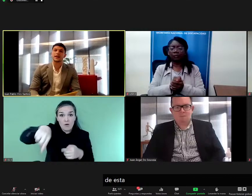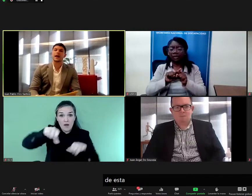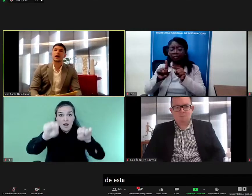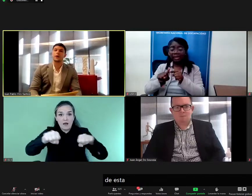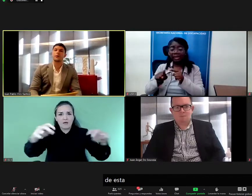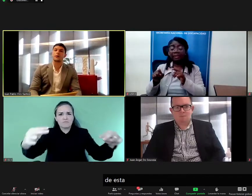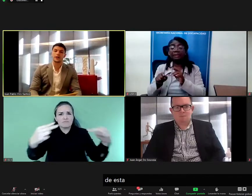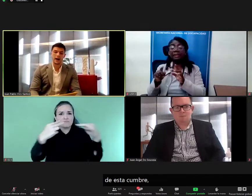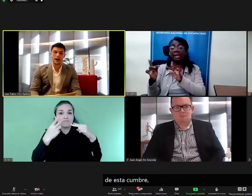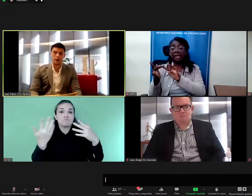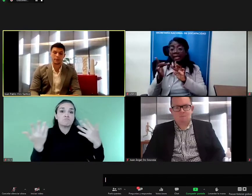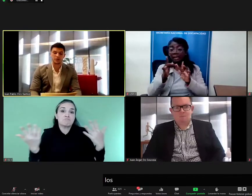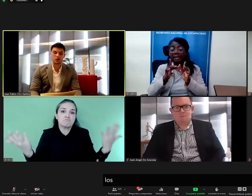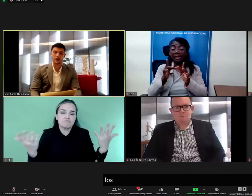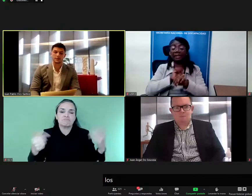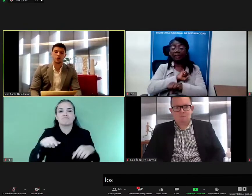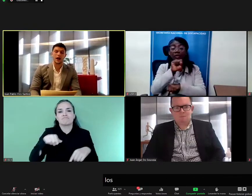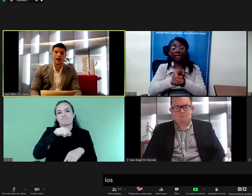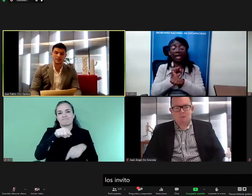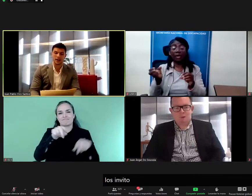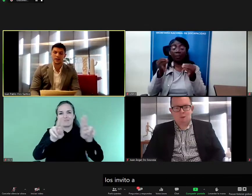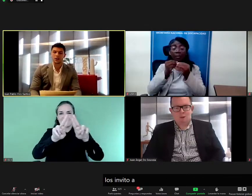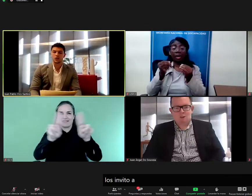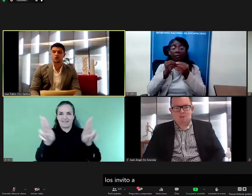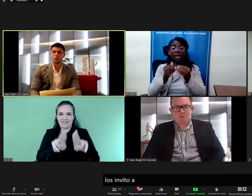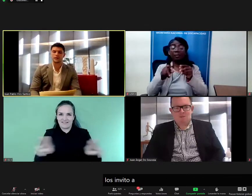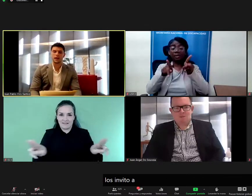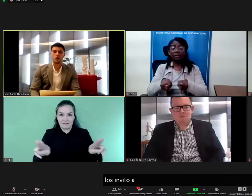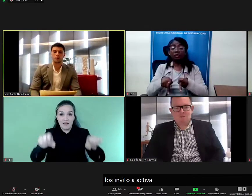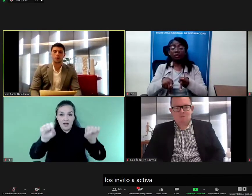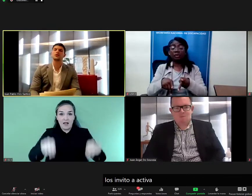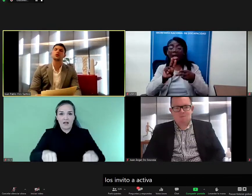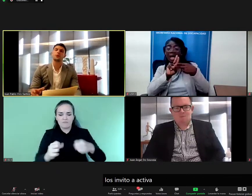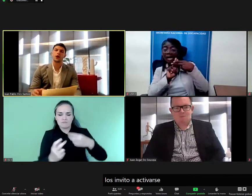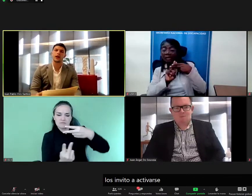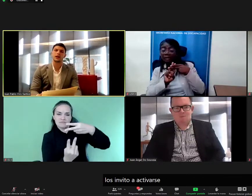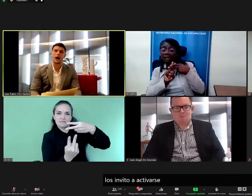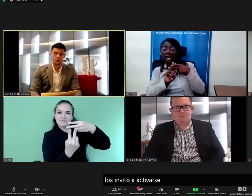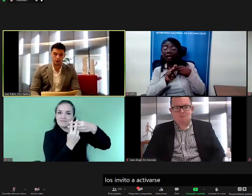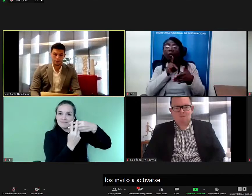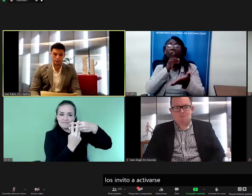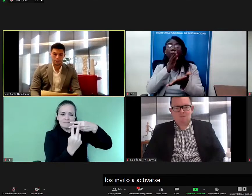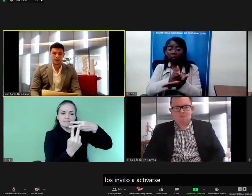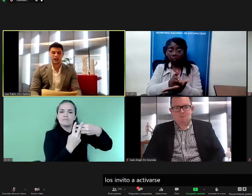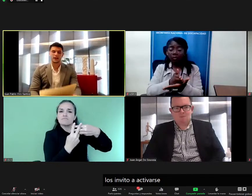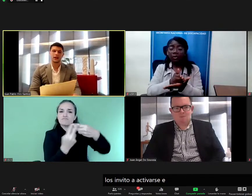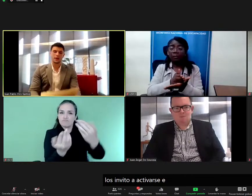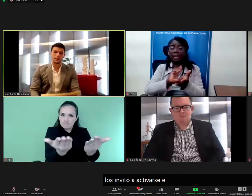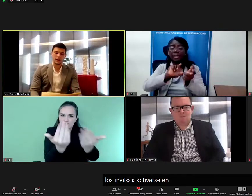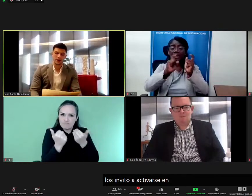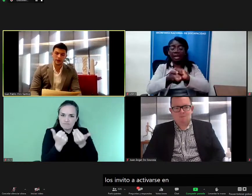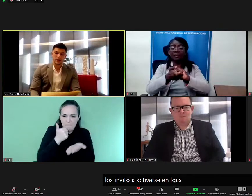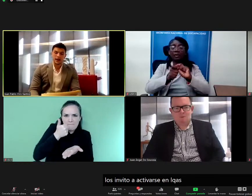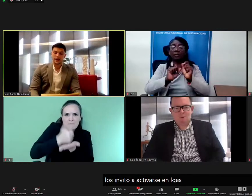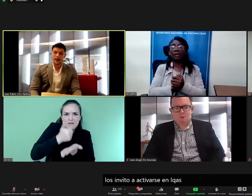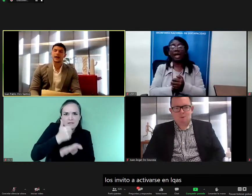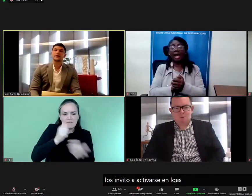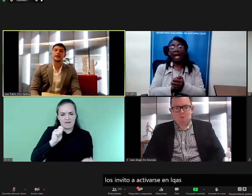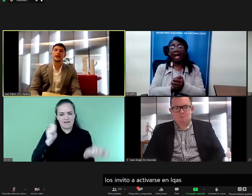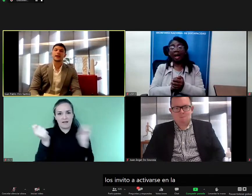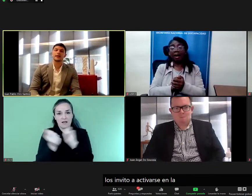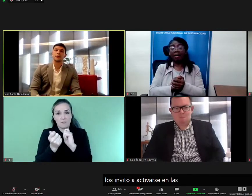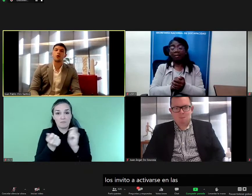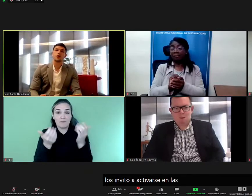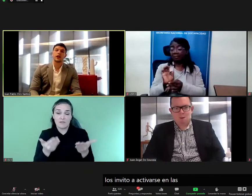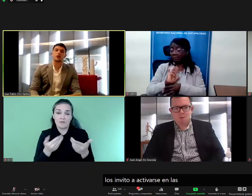please become active in social networks so that we can reach more people with the hashtag together for the